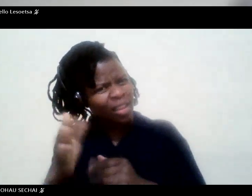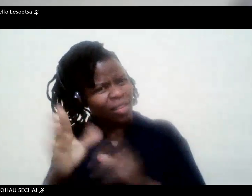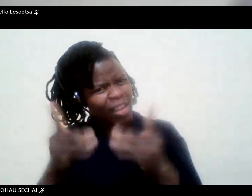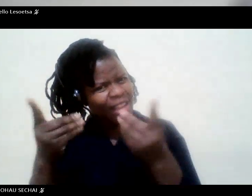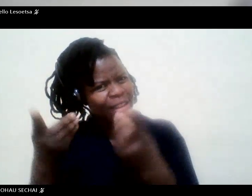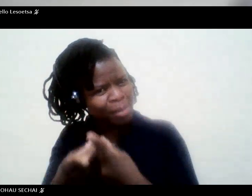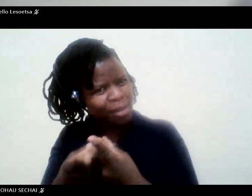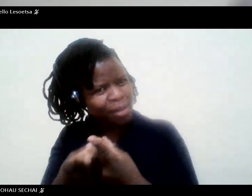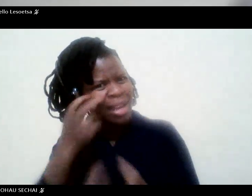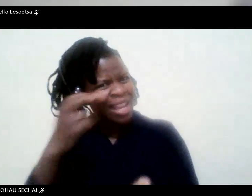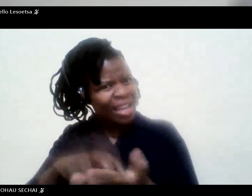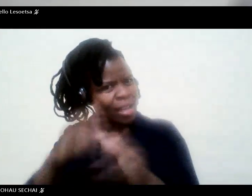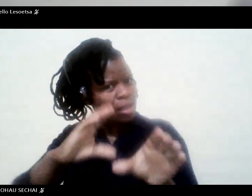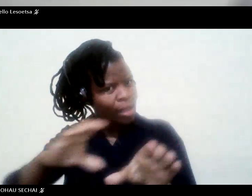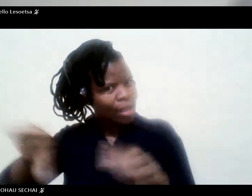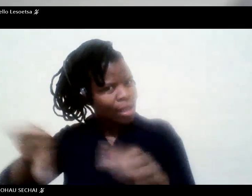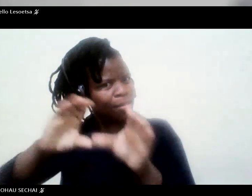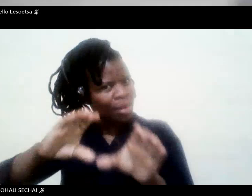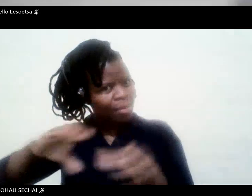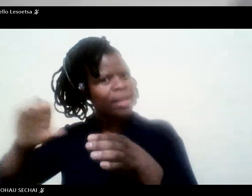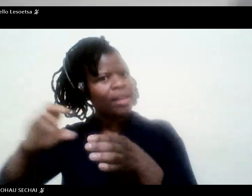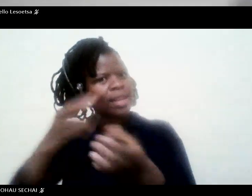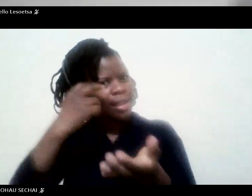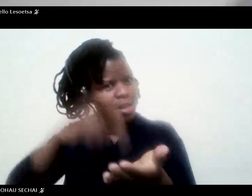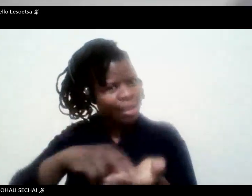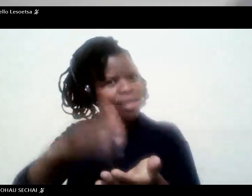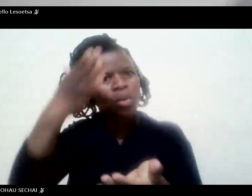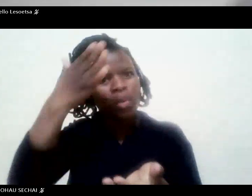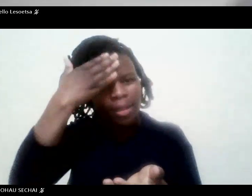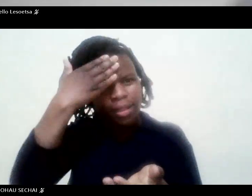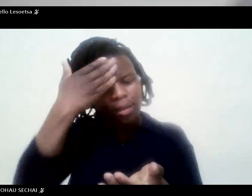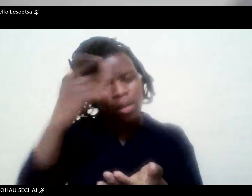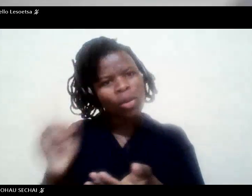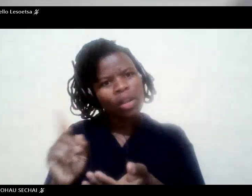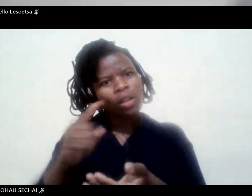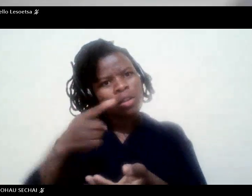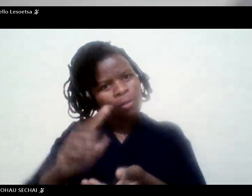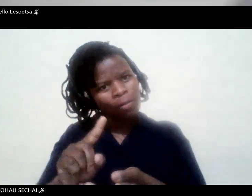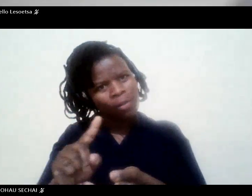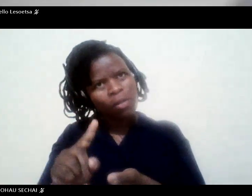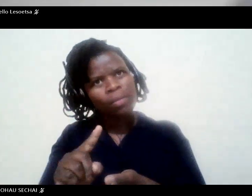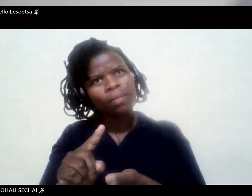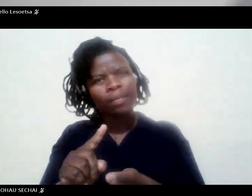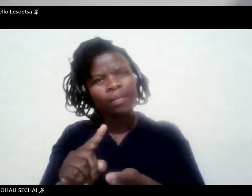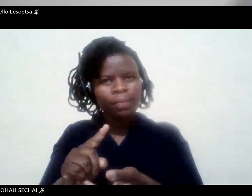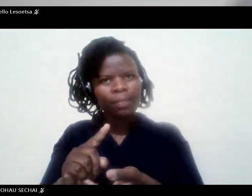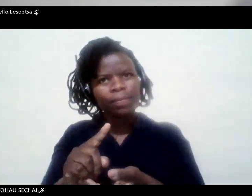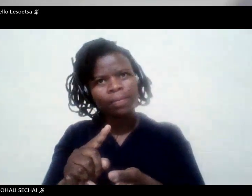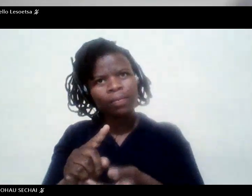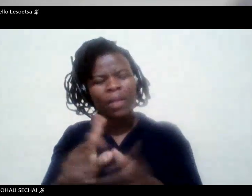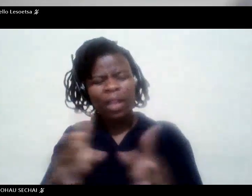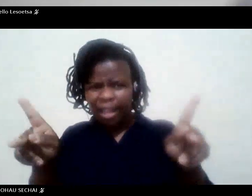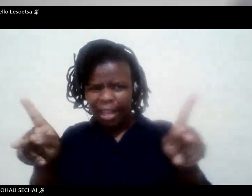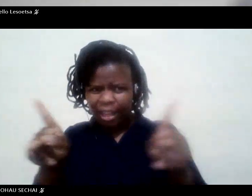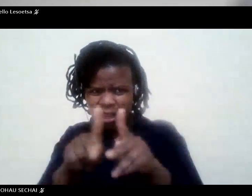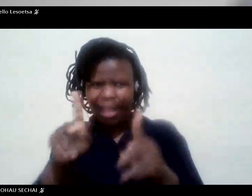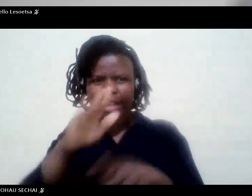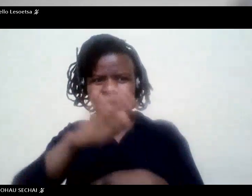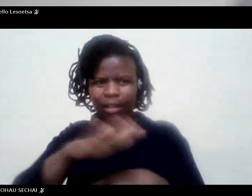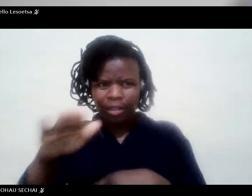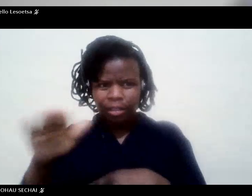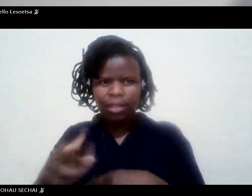implement, they need to know in terms of what kind of challenges they need to address. And if